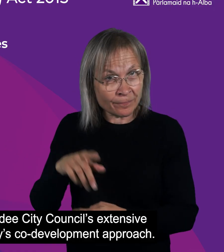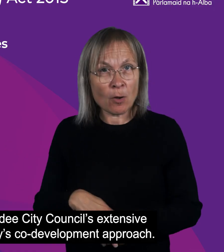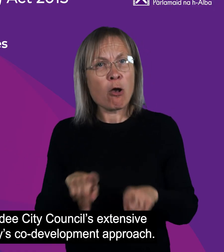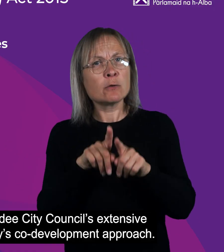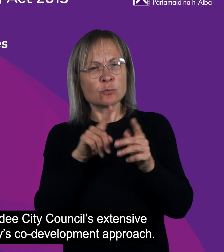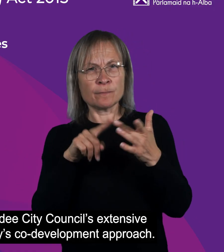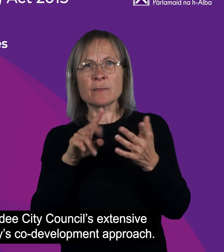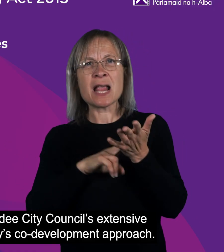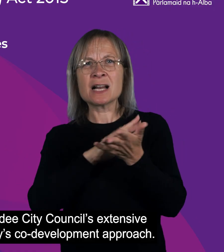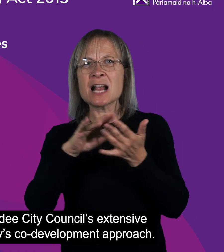approach.